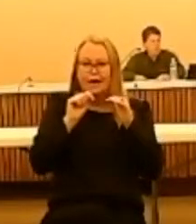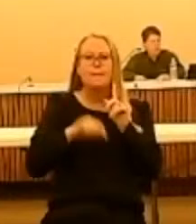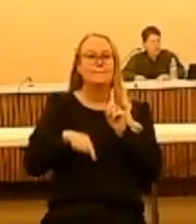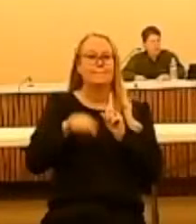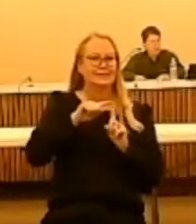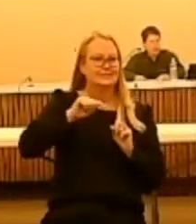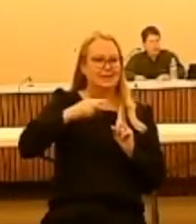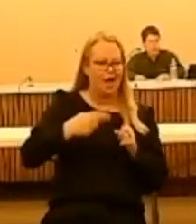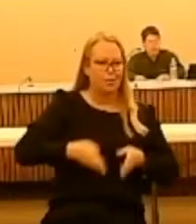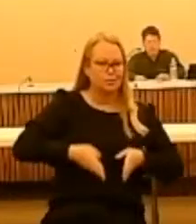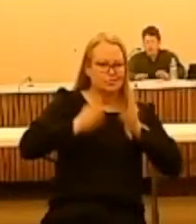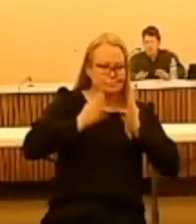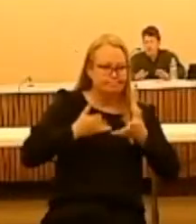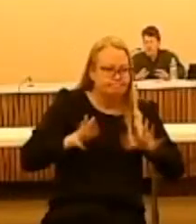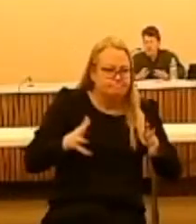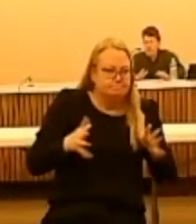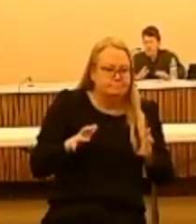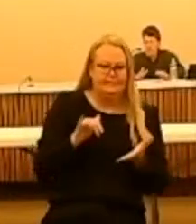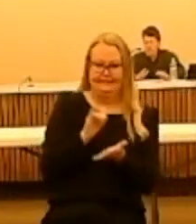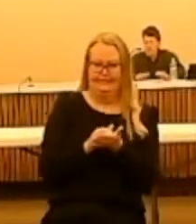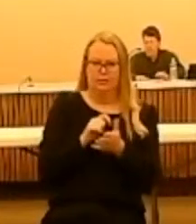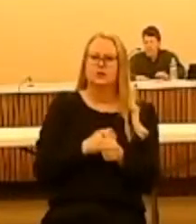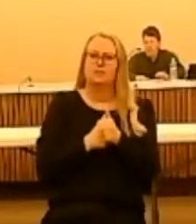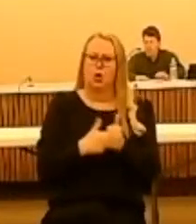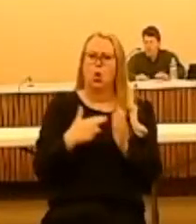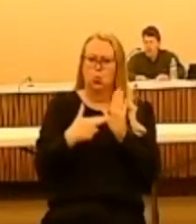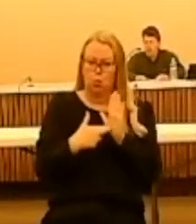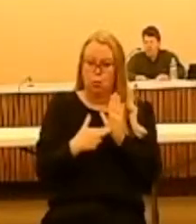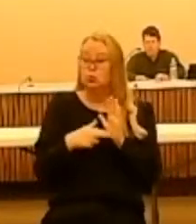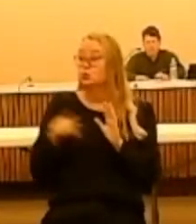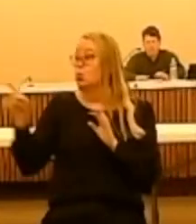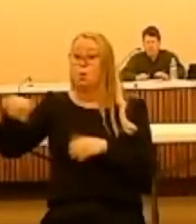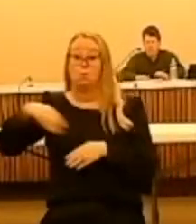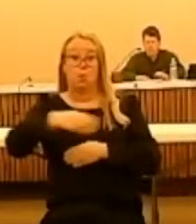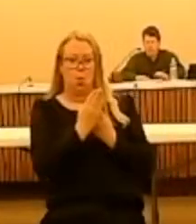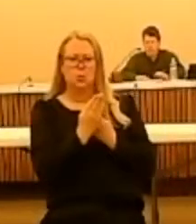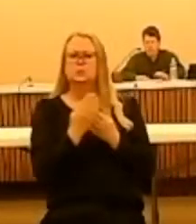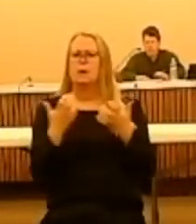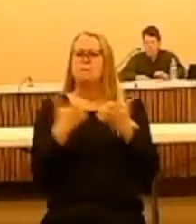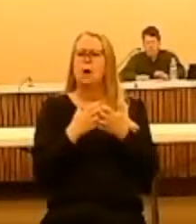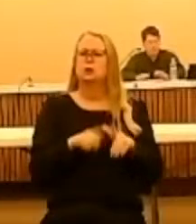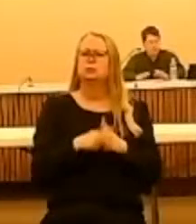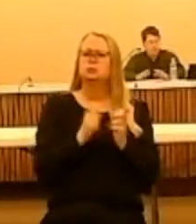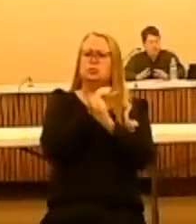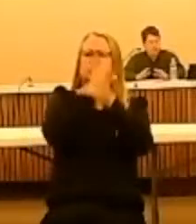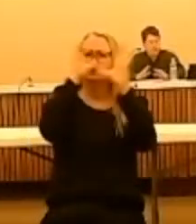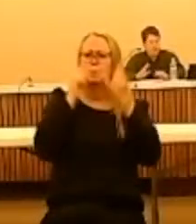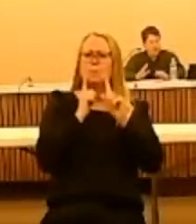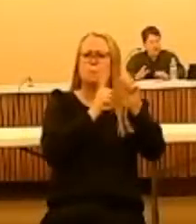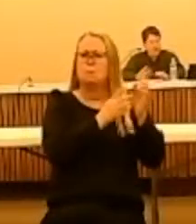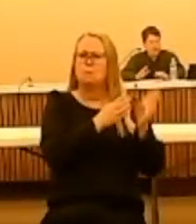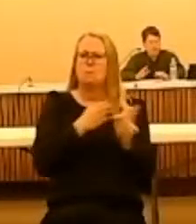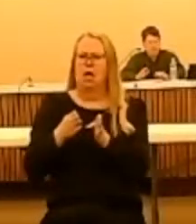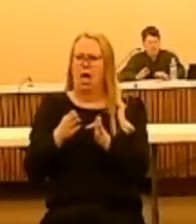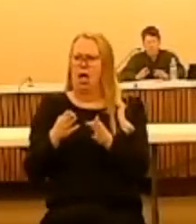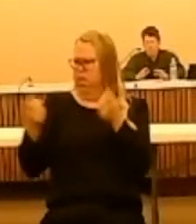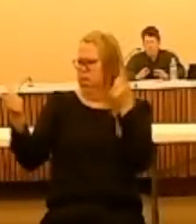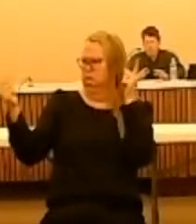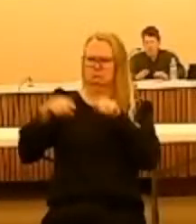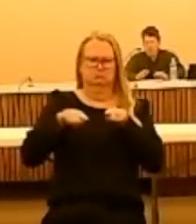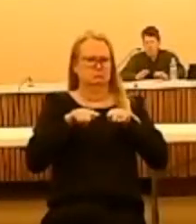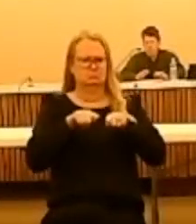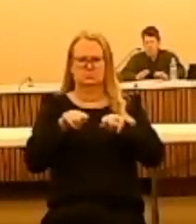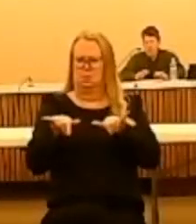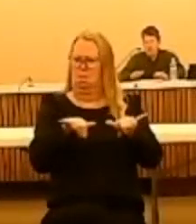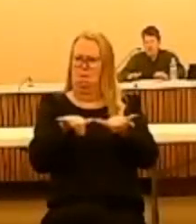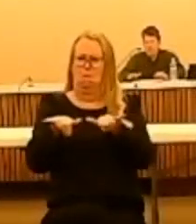townhomes. So this is very consistent in that regards. As Jess pointed out,